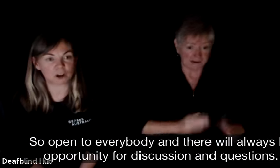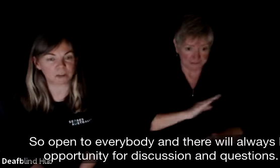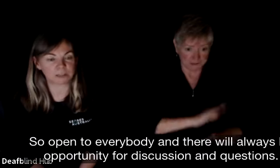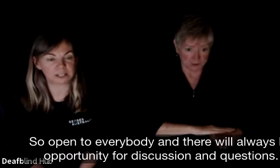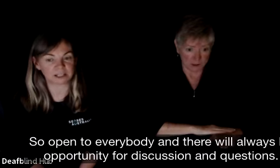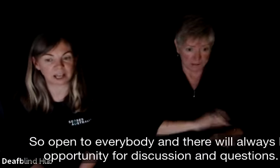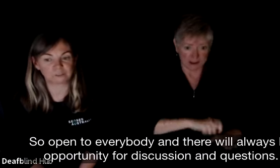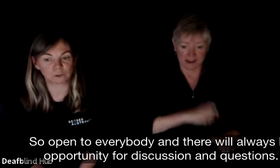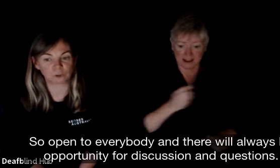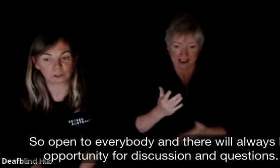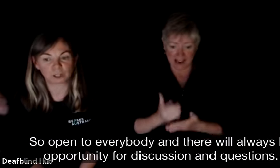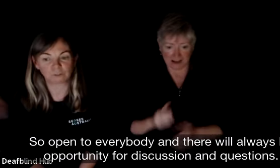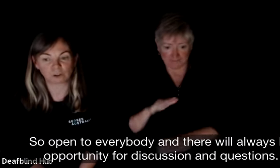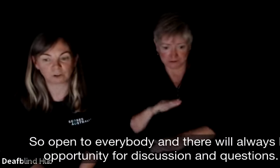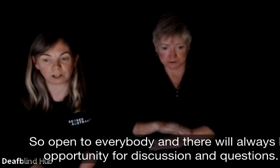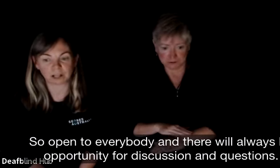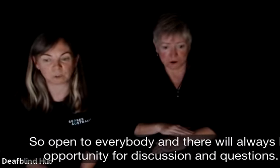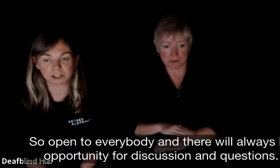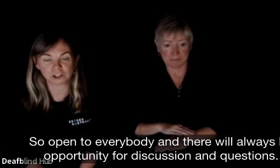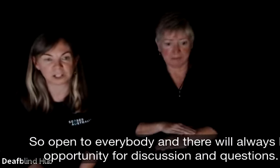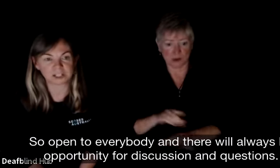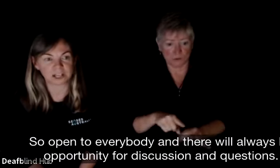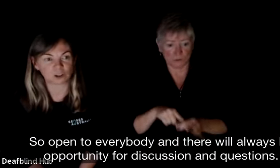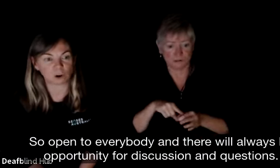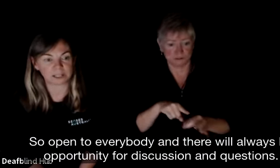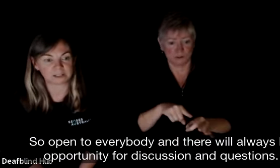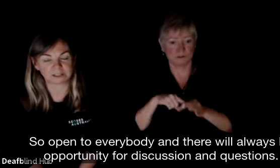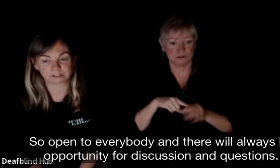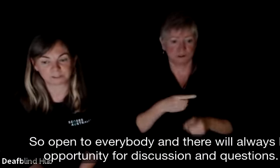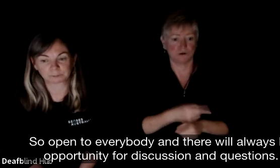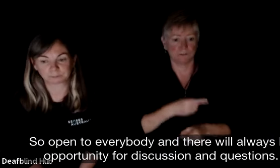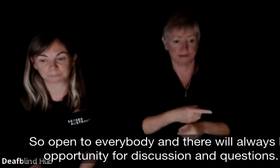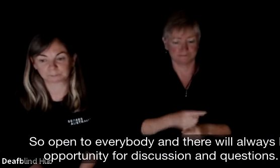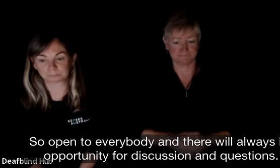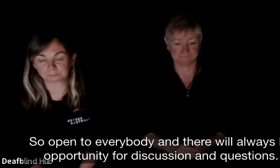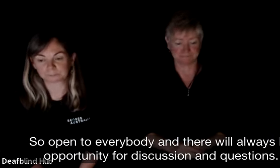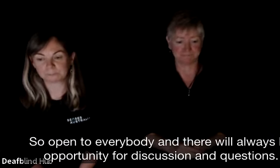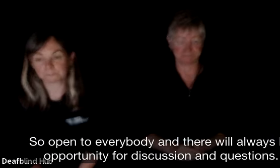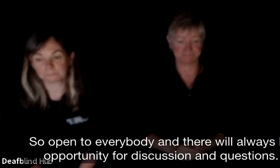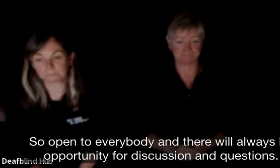the time is allowed for questions and comments.